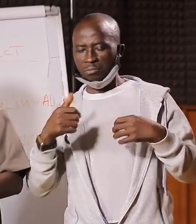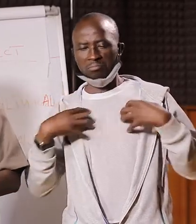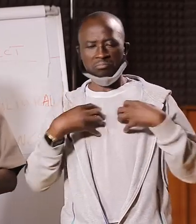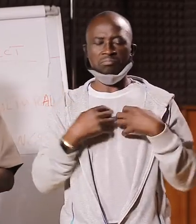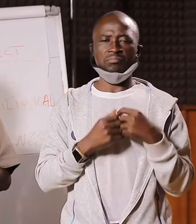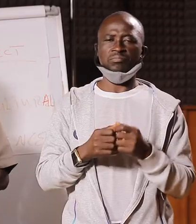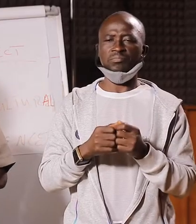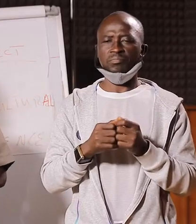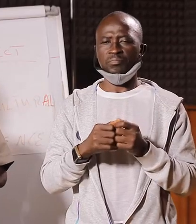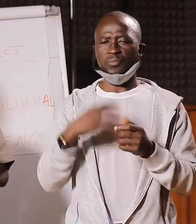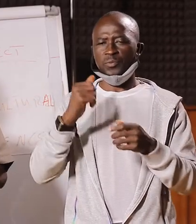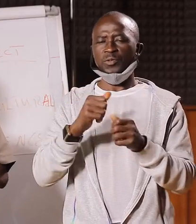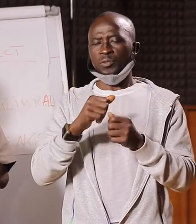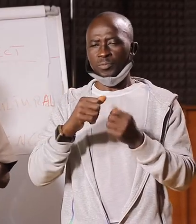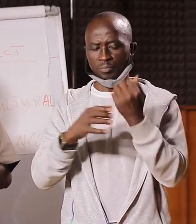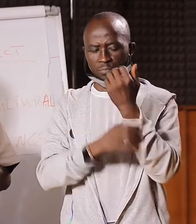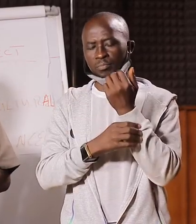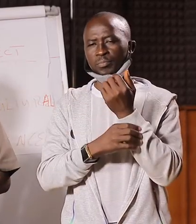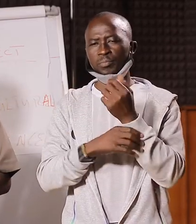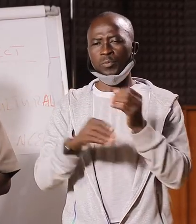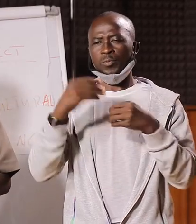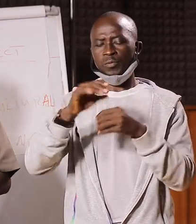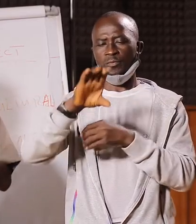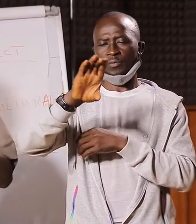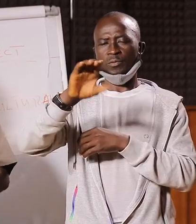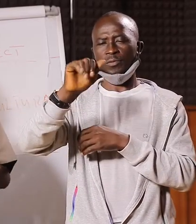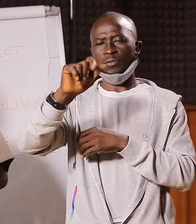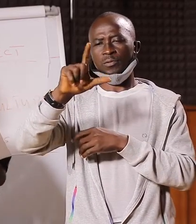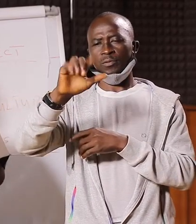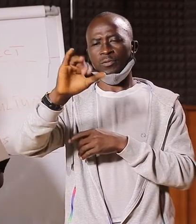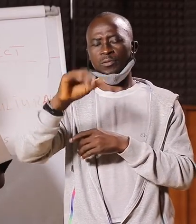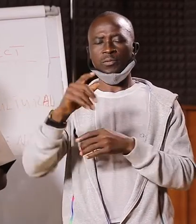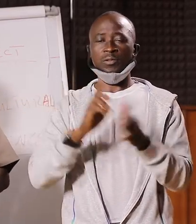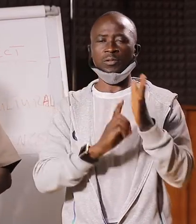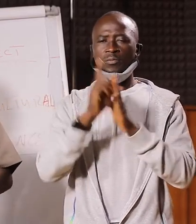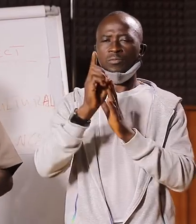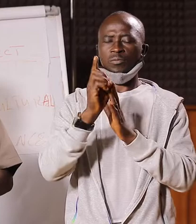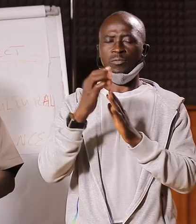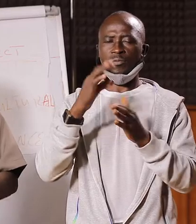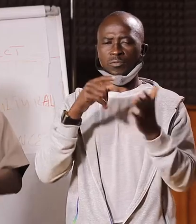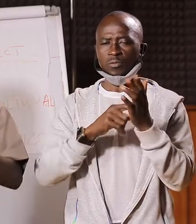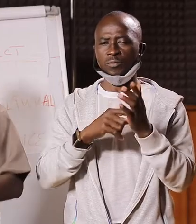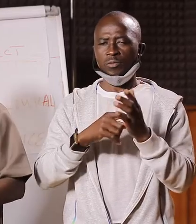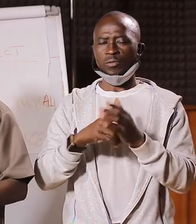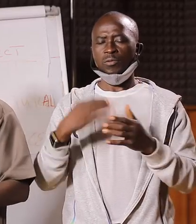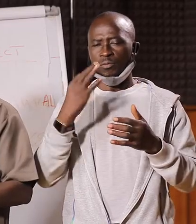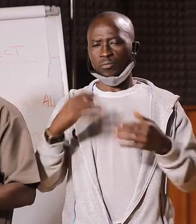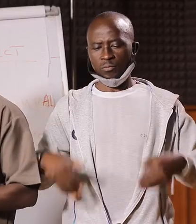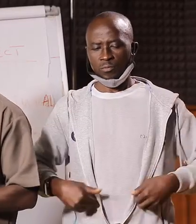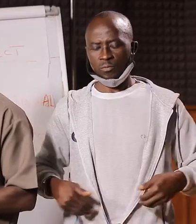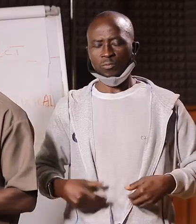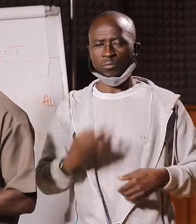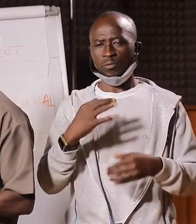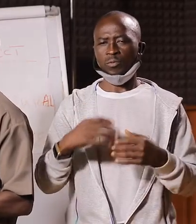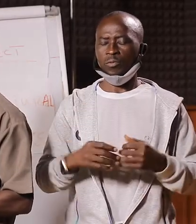bones meal provide calcium. That's the development of the bones of the young animal